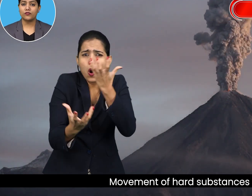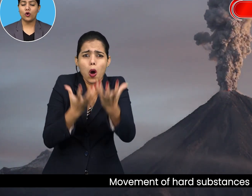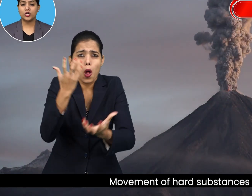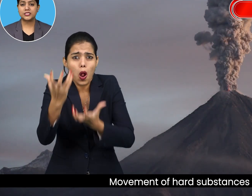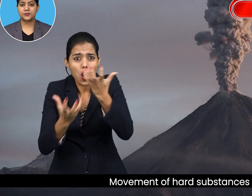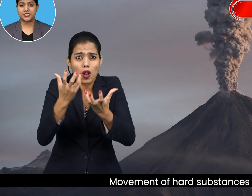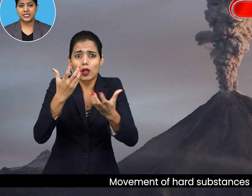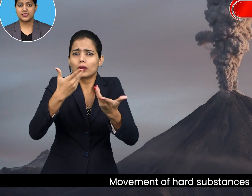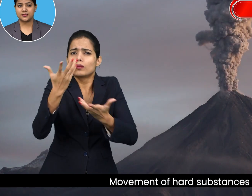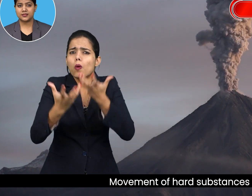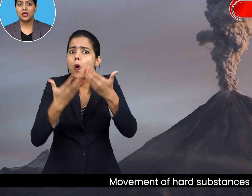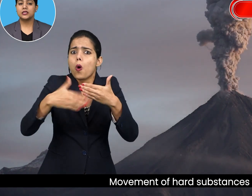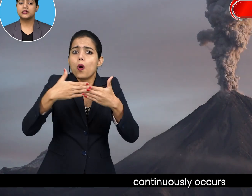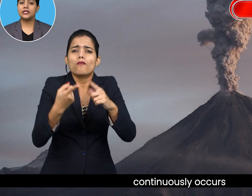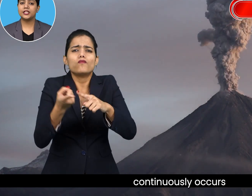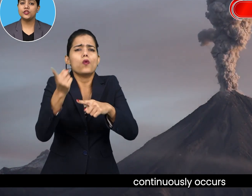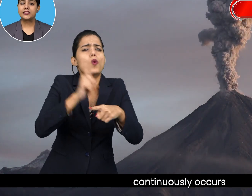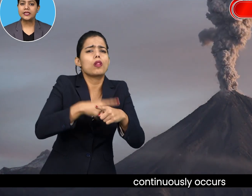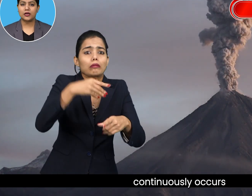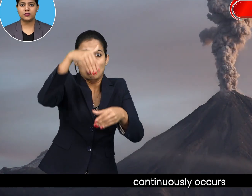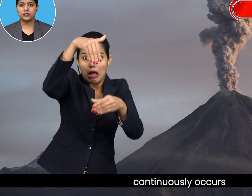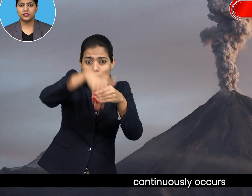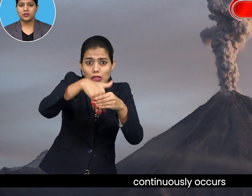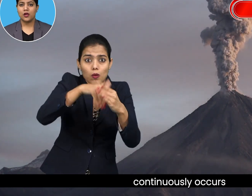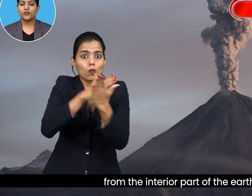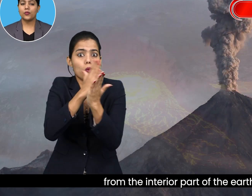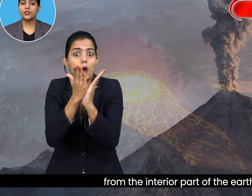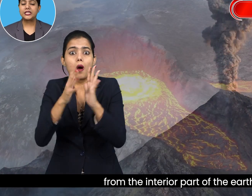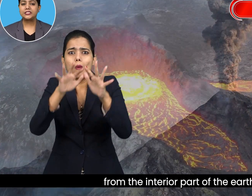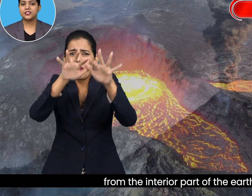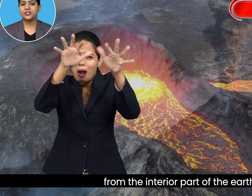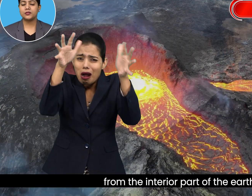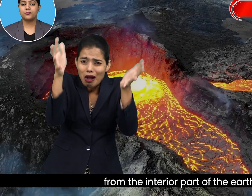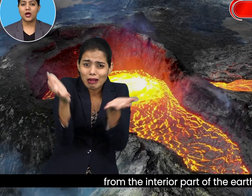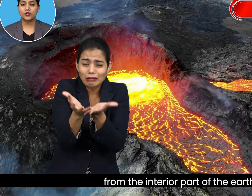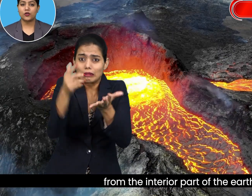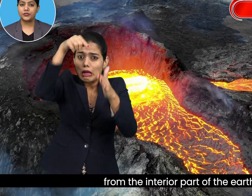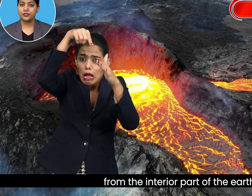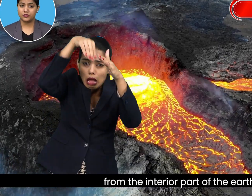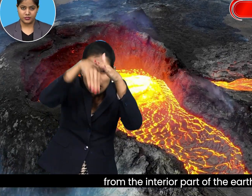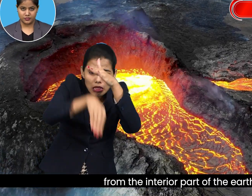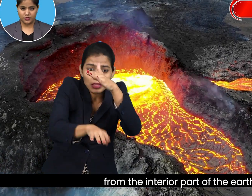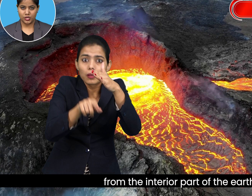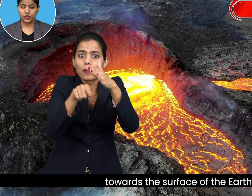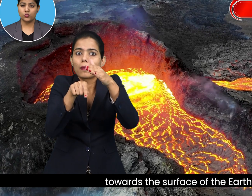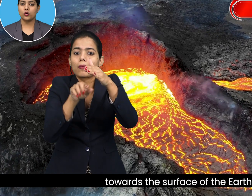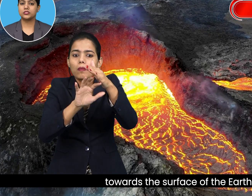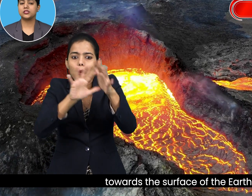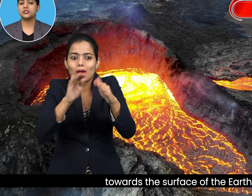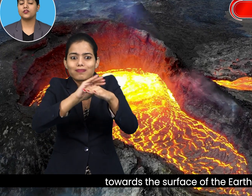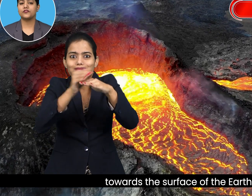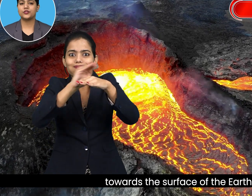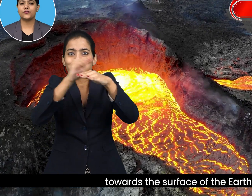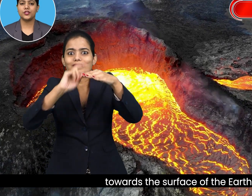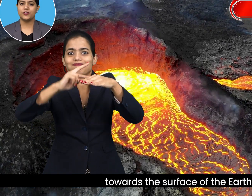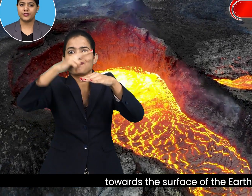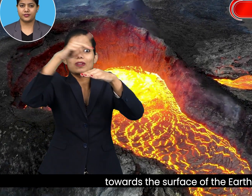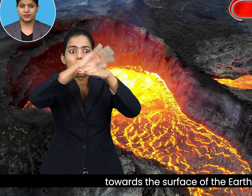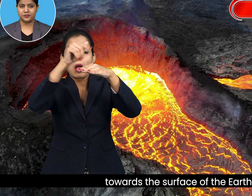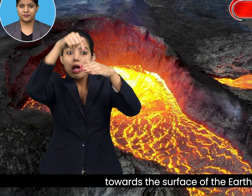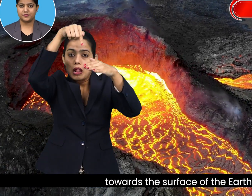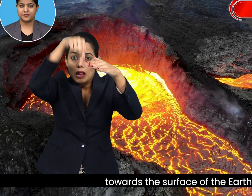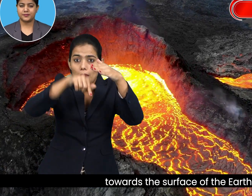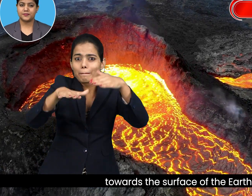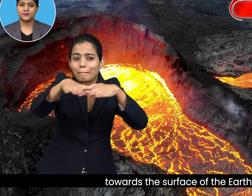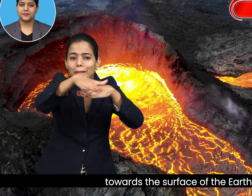Movement of hot substances continuously occurs from the interior part of the earth towards the surface of the